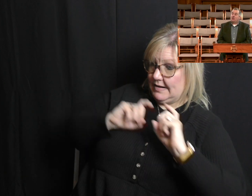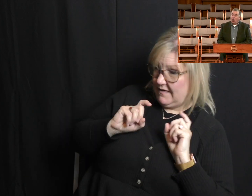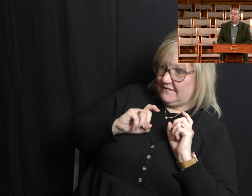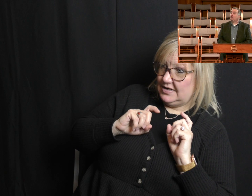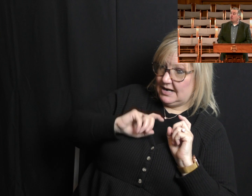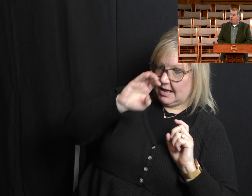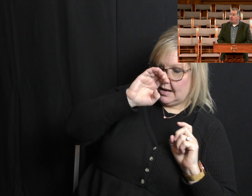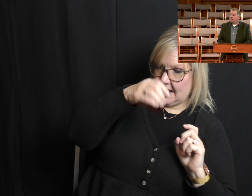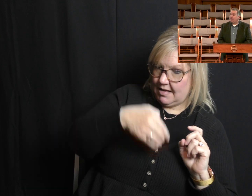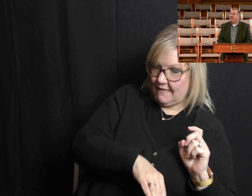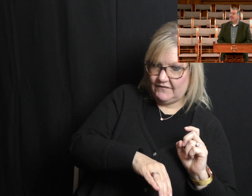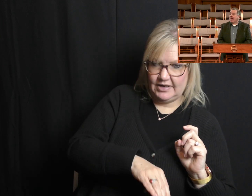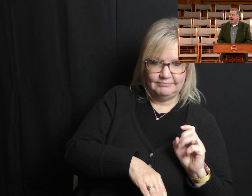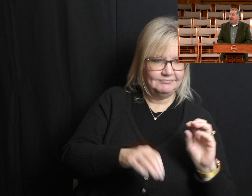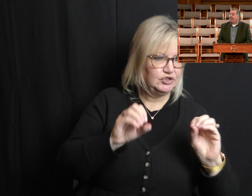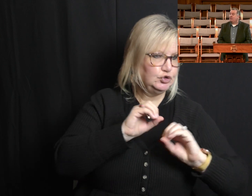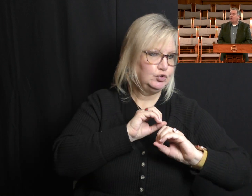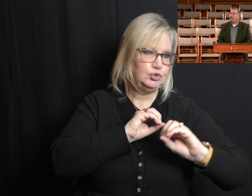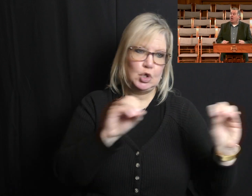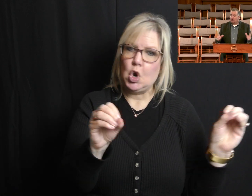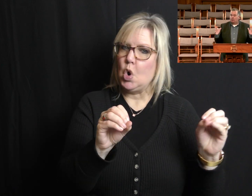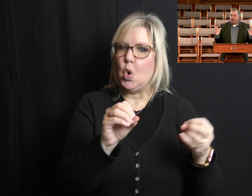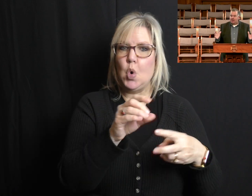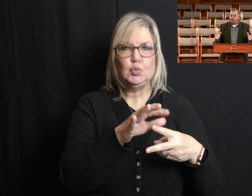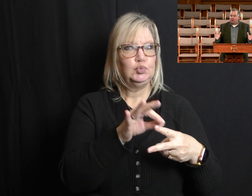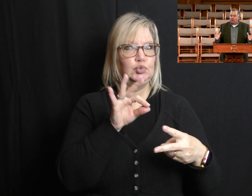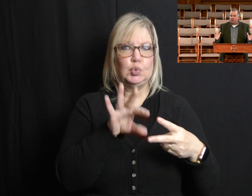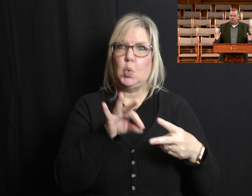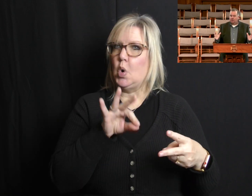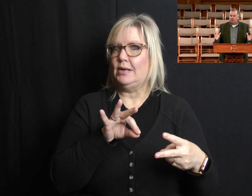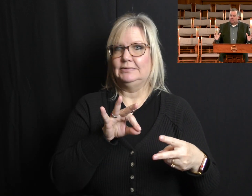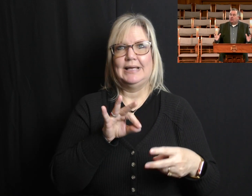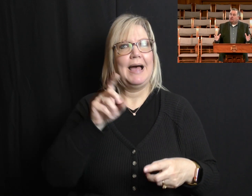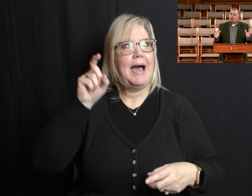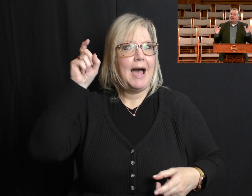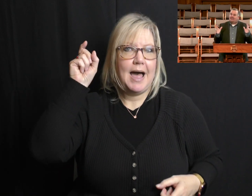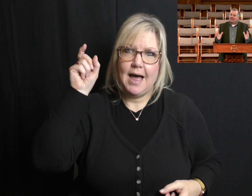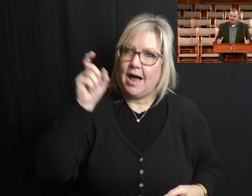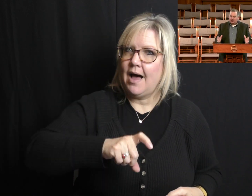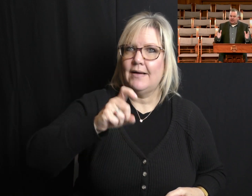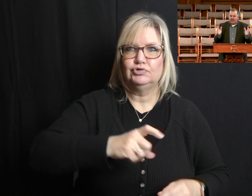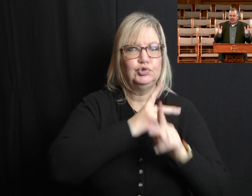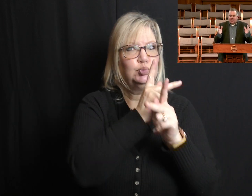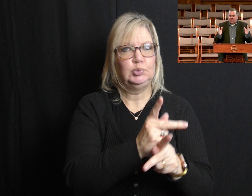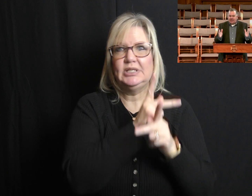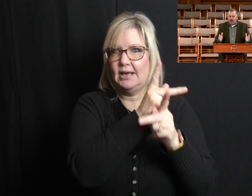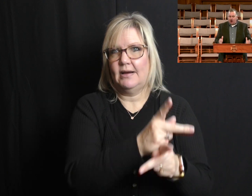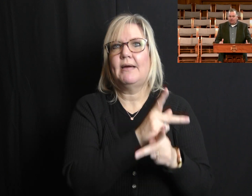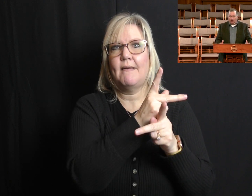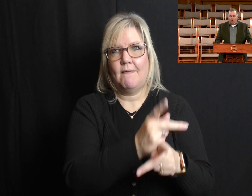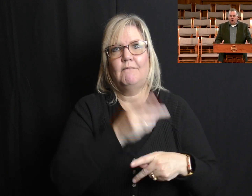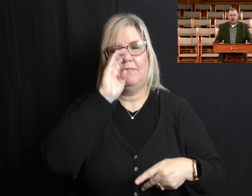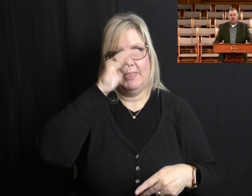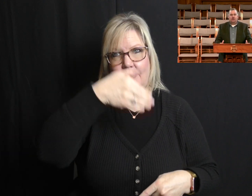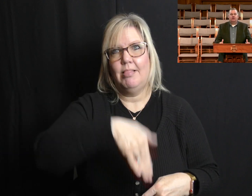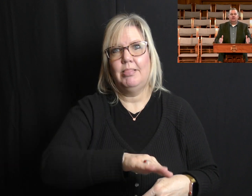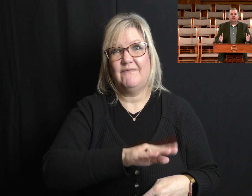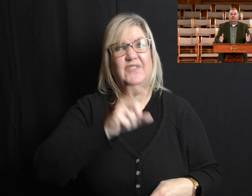had no choice but in the eyes of other people to intentionally care